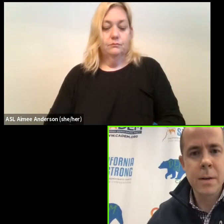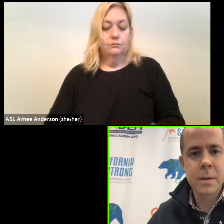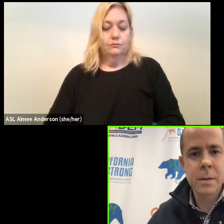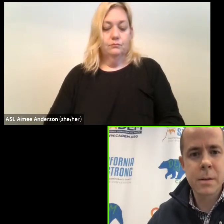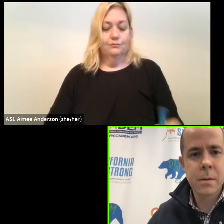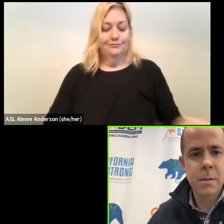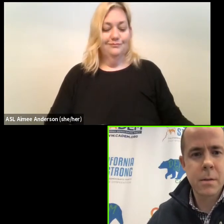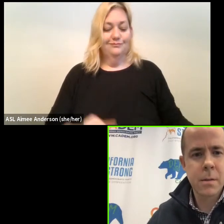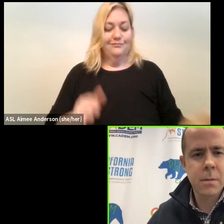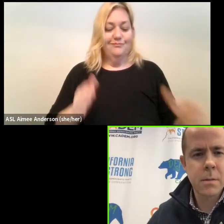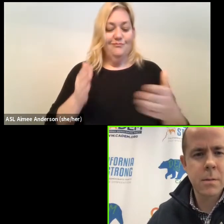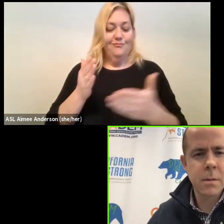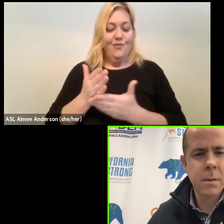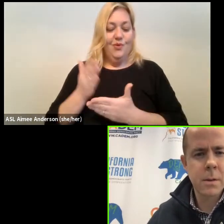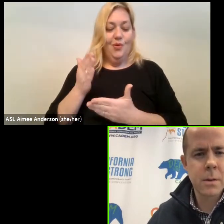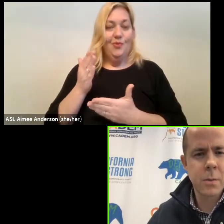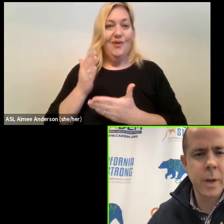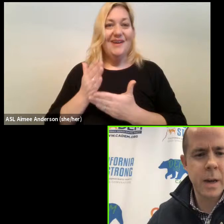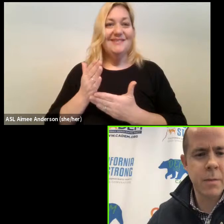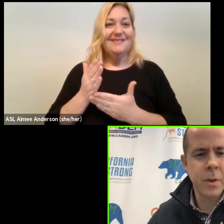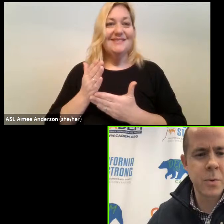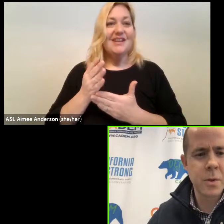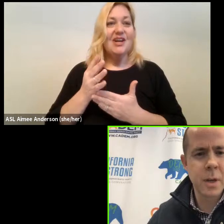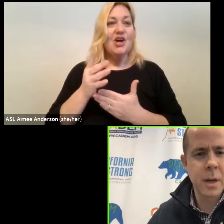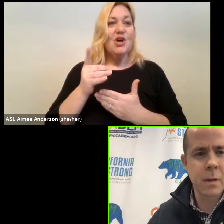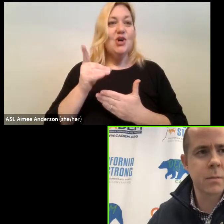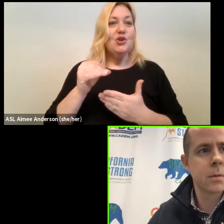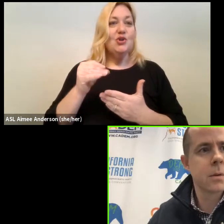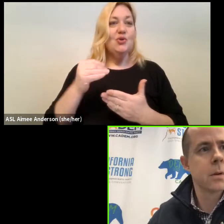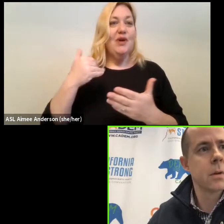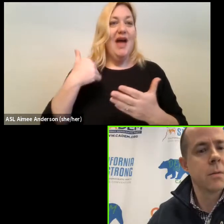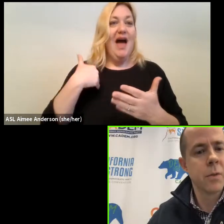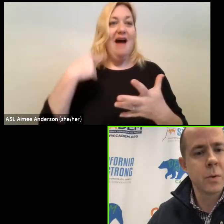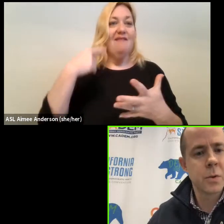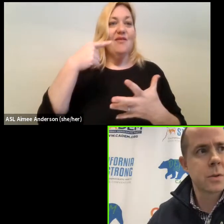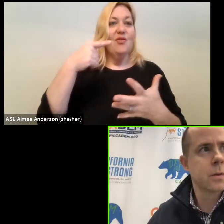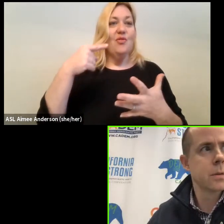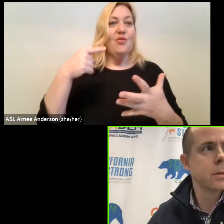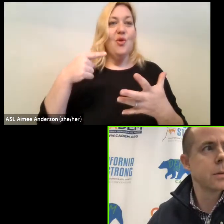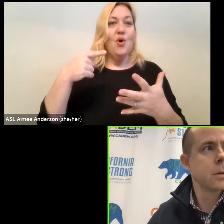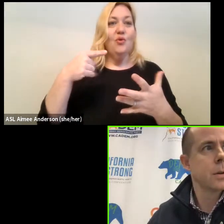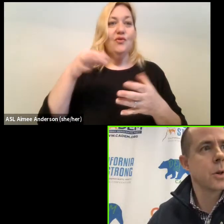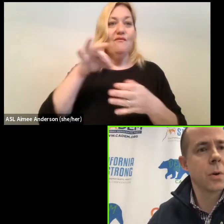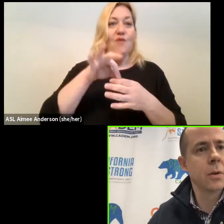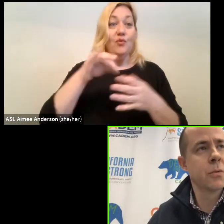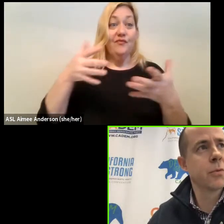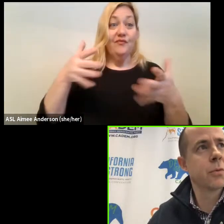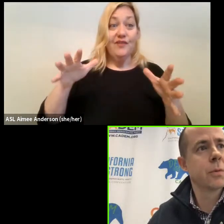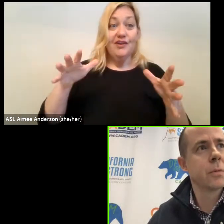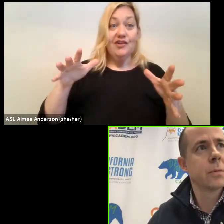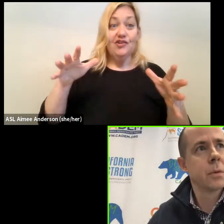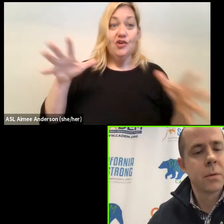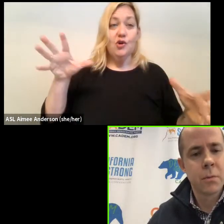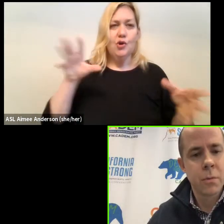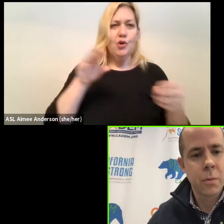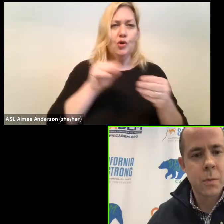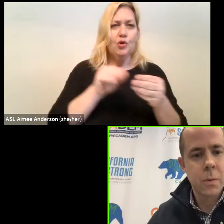All right. Do we have those votes? Total of?